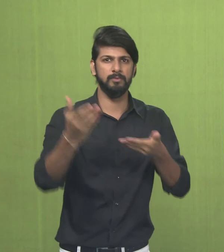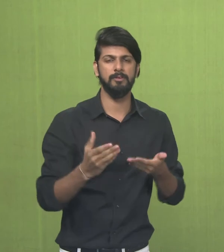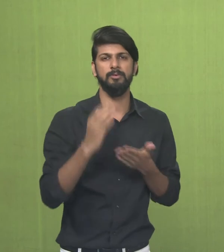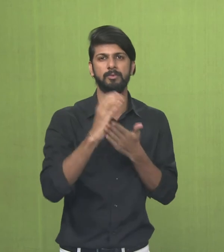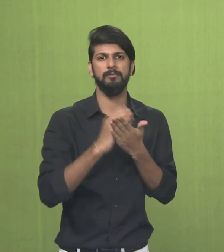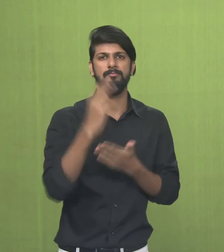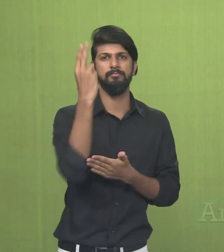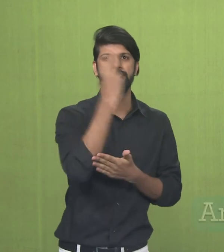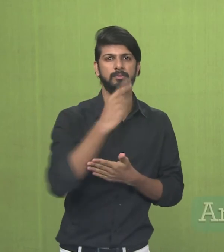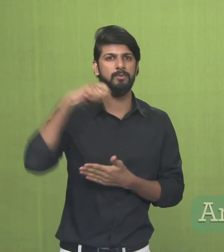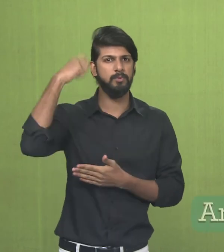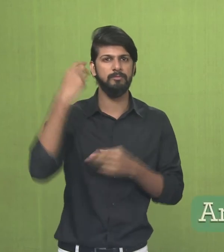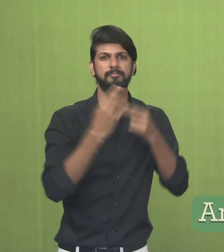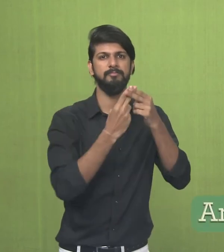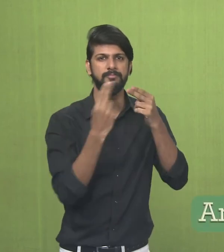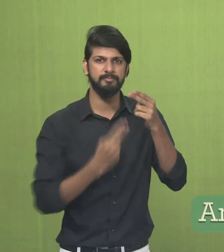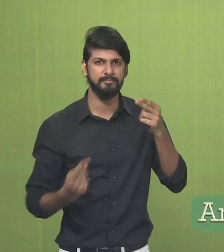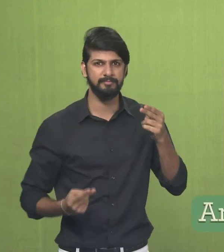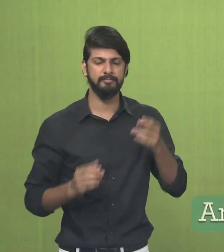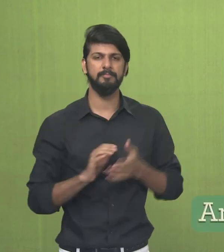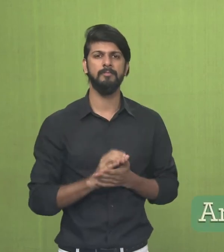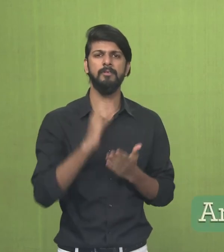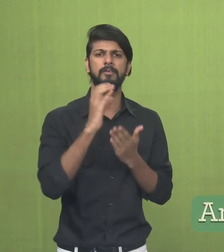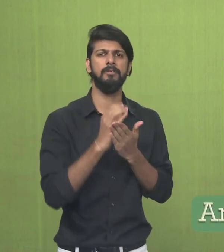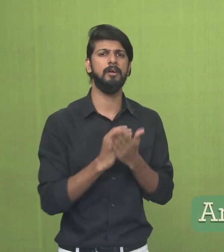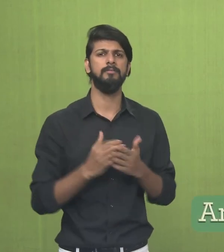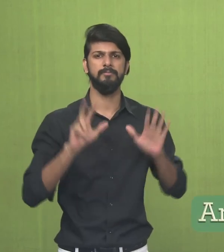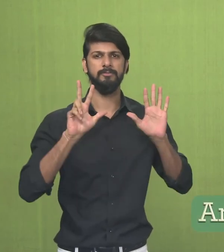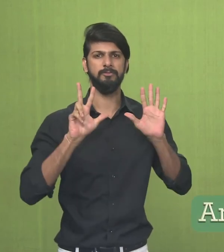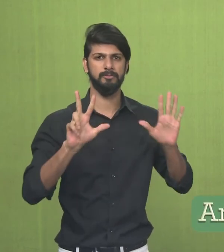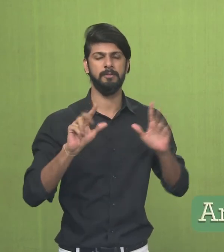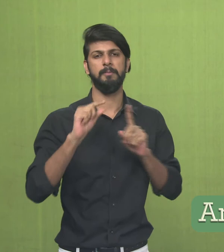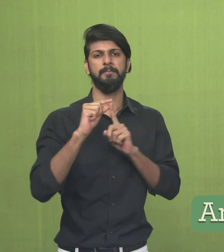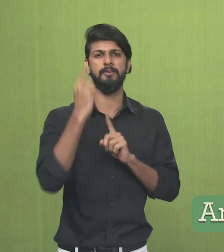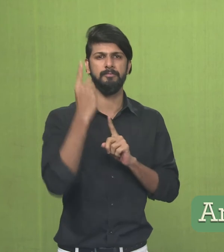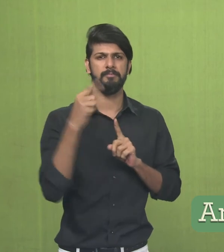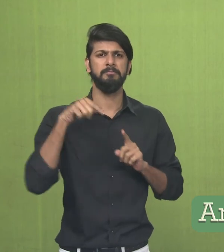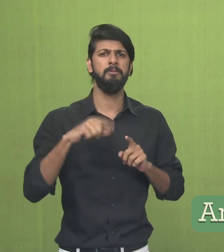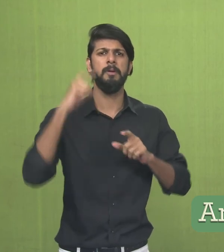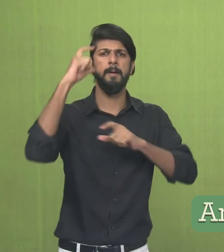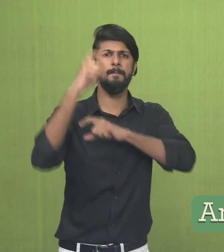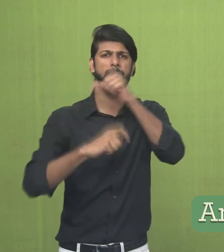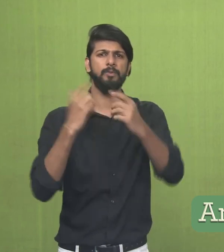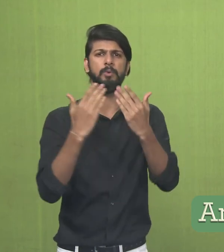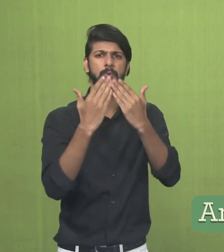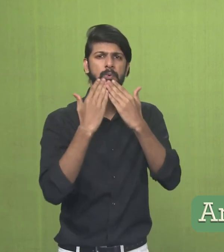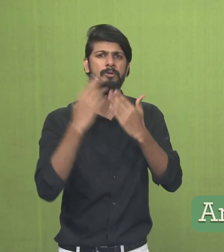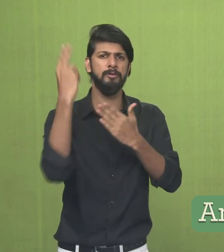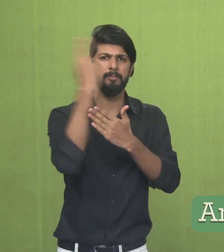NIOS welcomes you to Painting Subject video series. This is Lesson 8, Company School